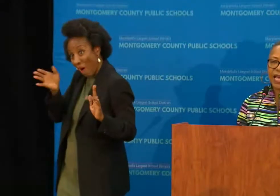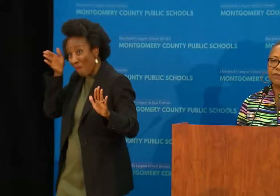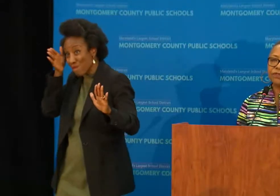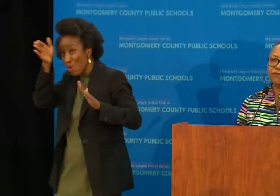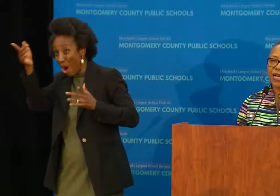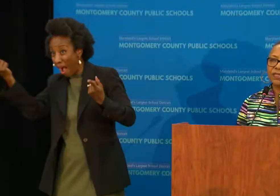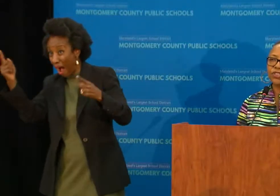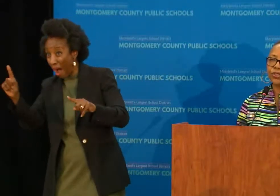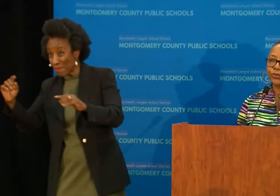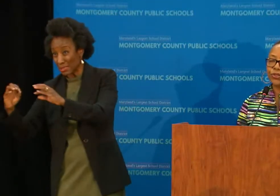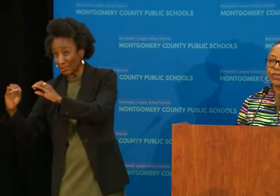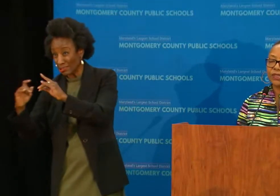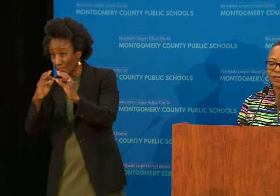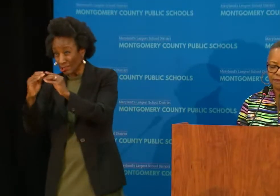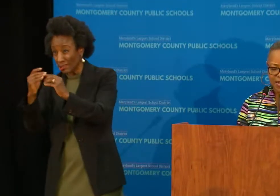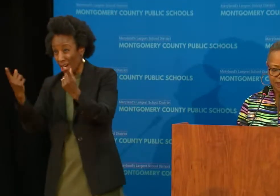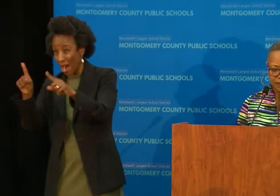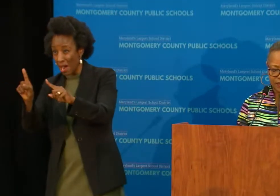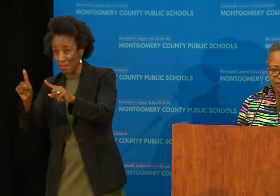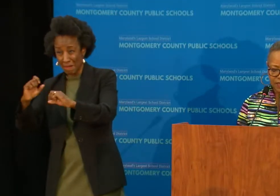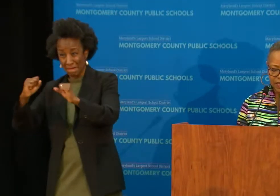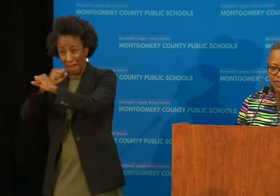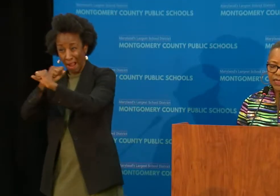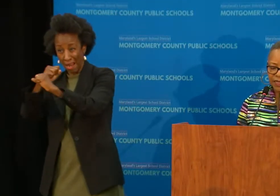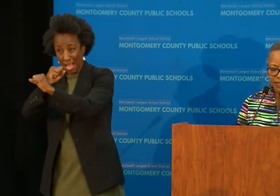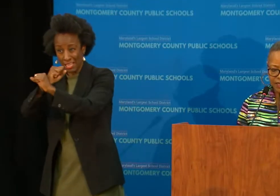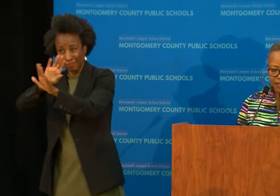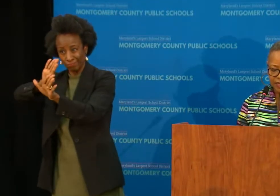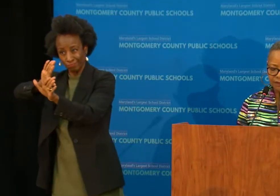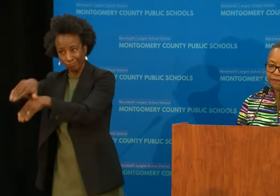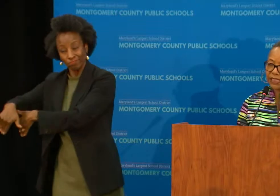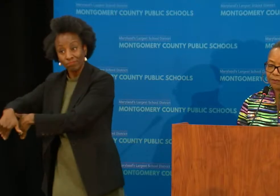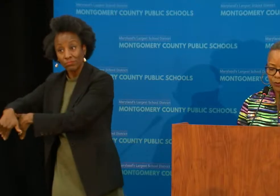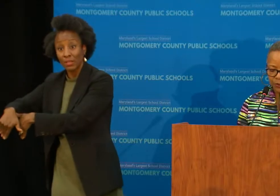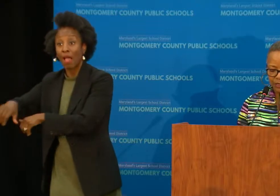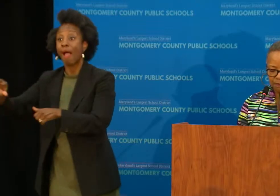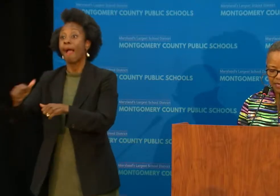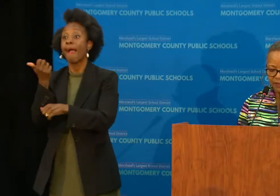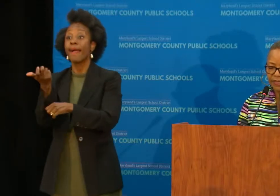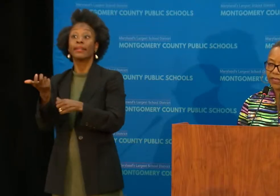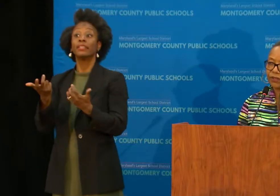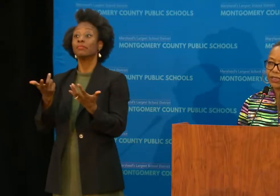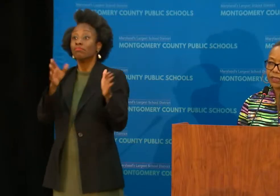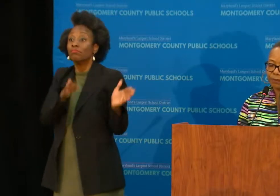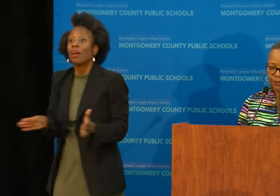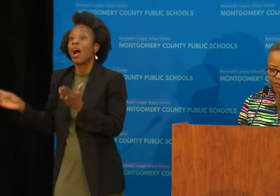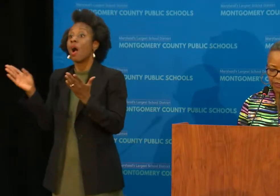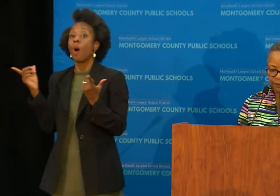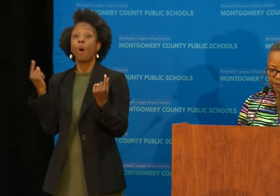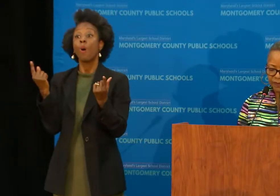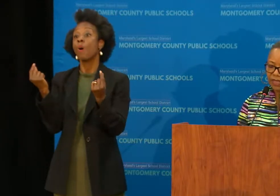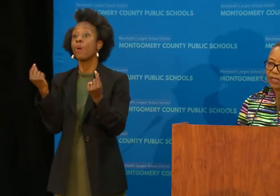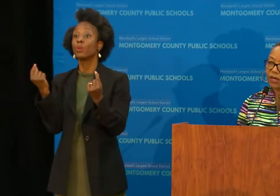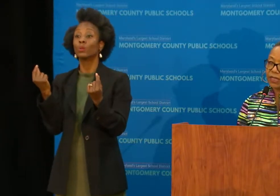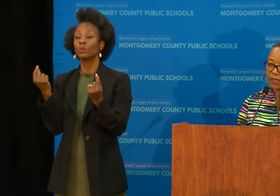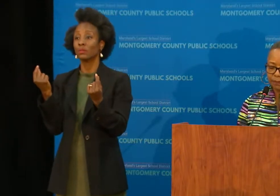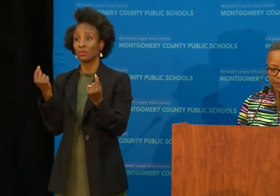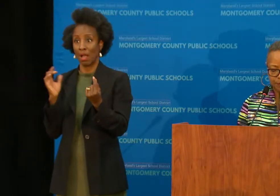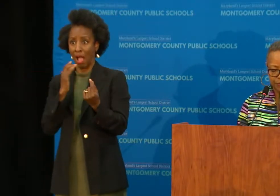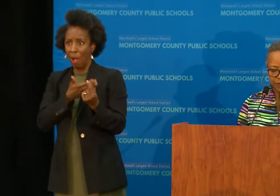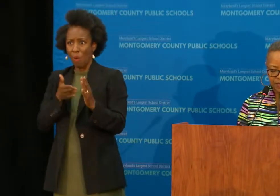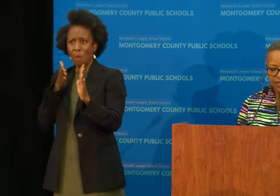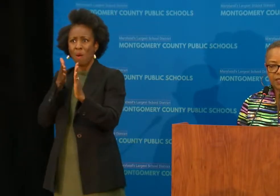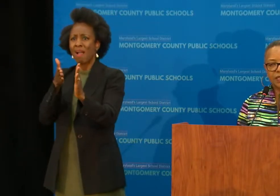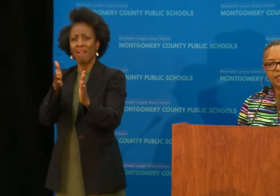again have to find solutions to violence. Any investment we can make together as a community in our